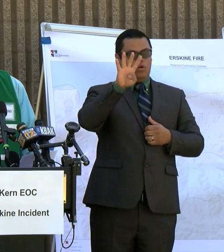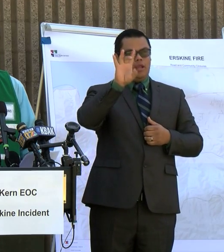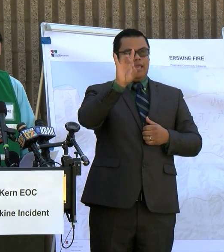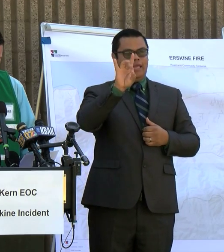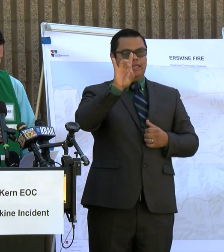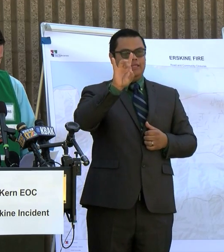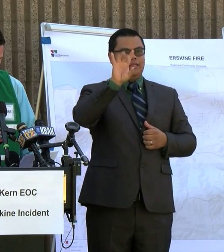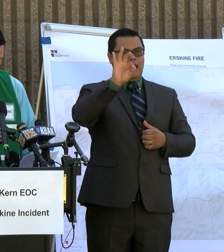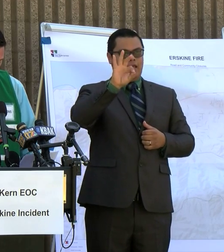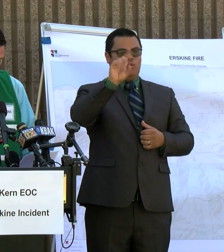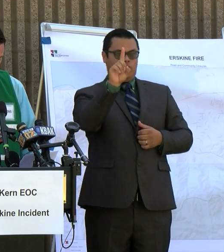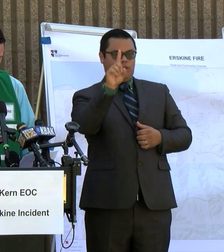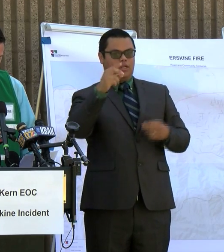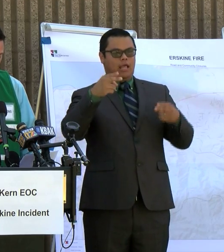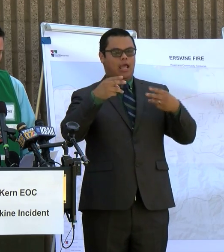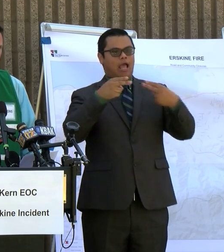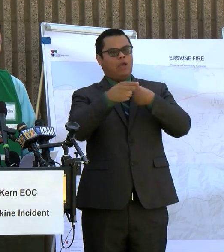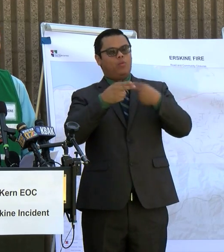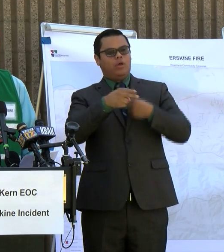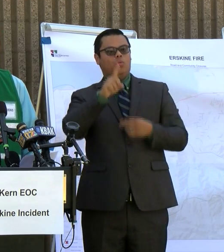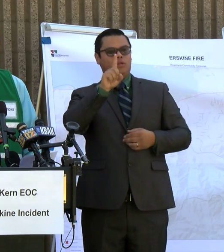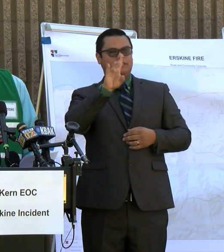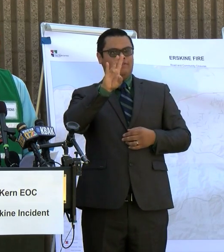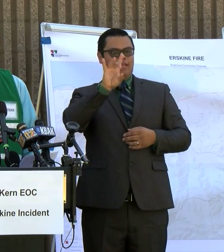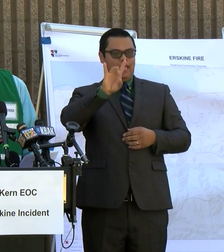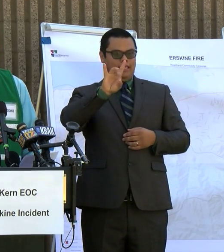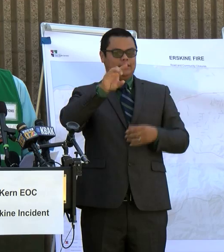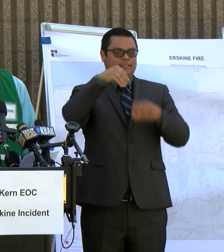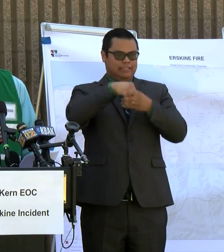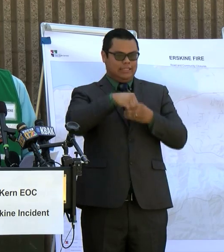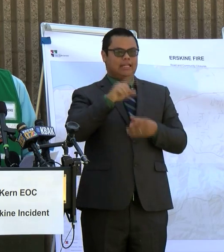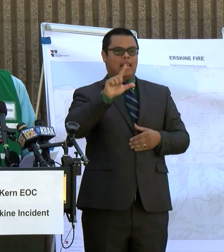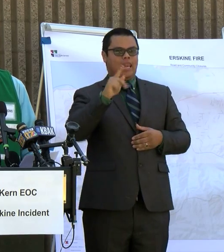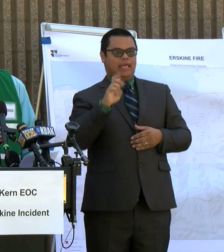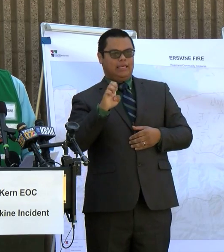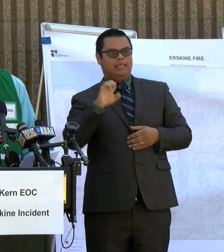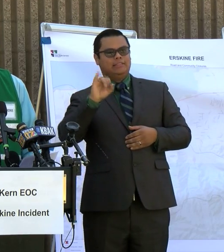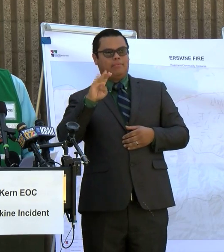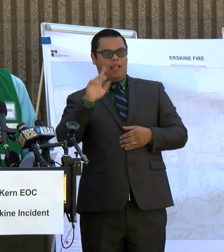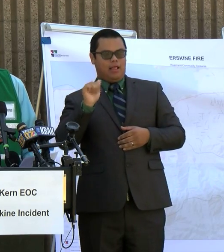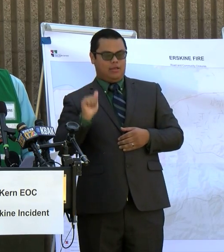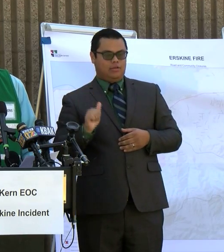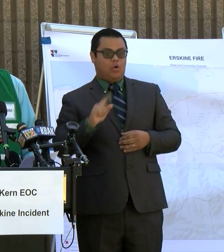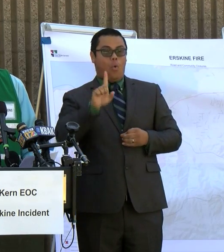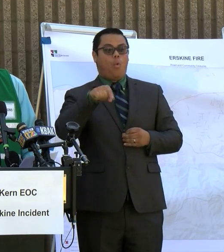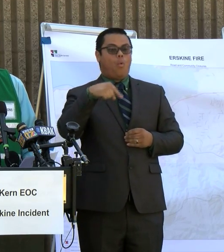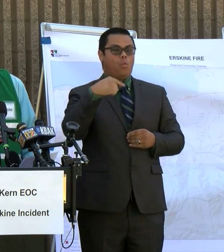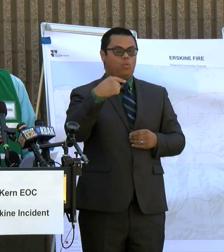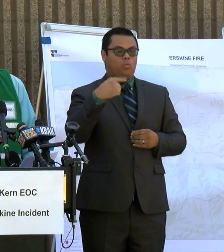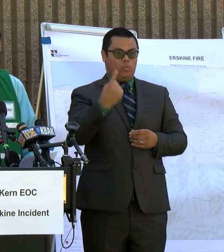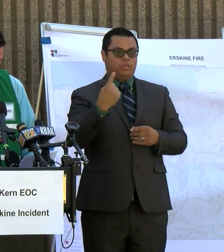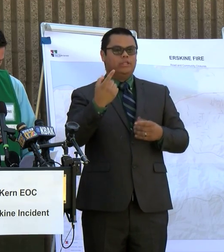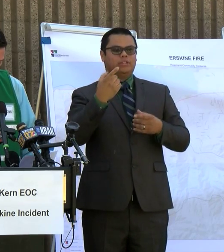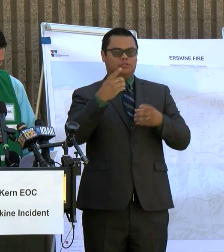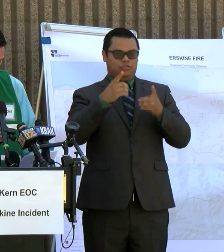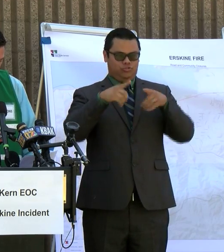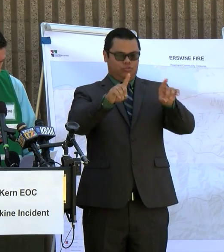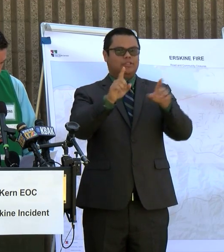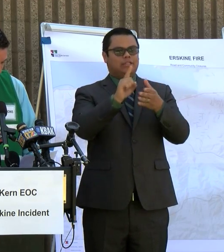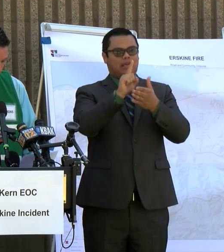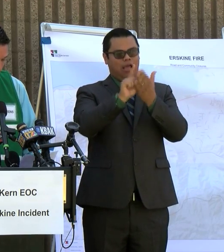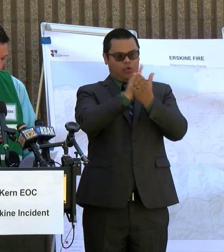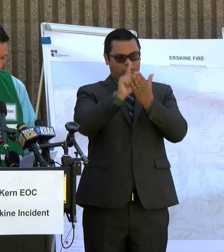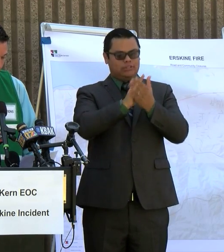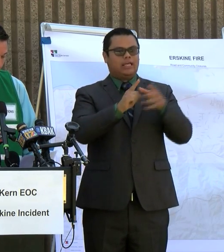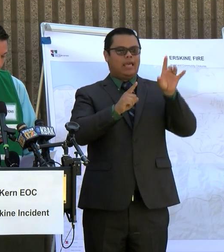14891 Highway 178 in Lake Isabella. And again, they are only also taking donations during regular business hours,